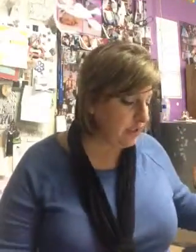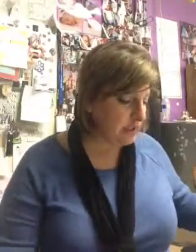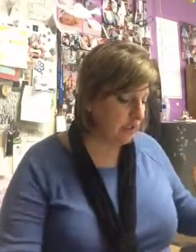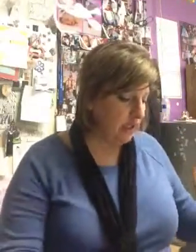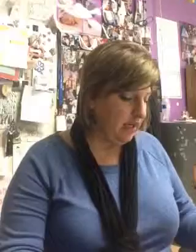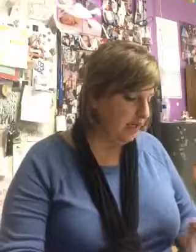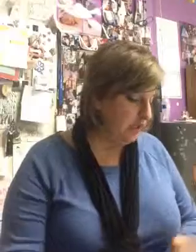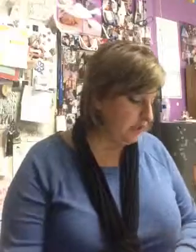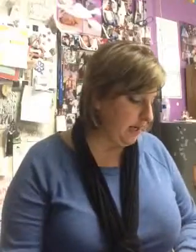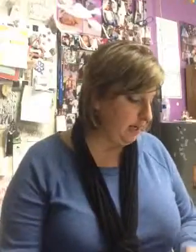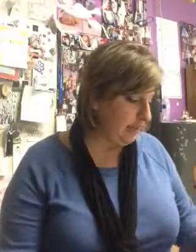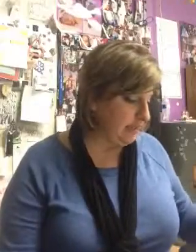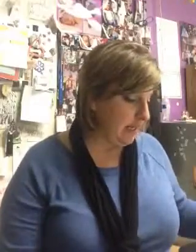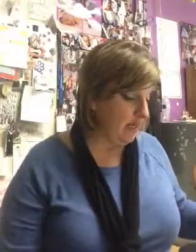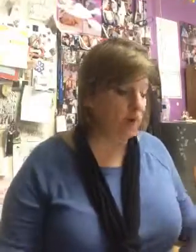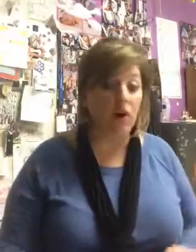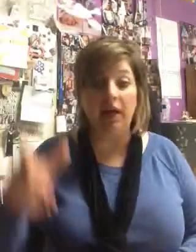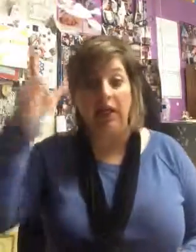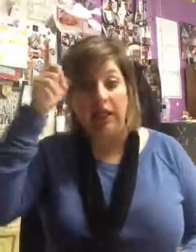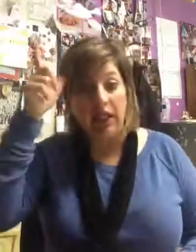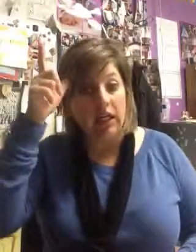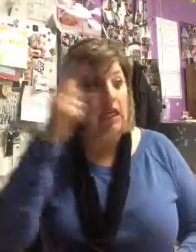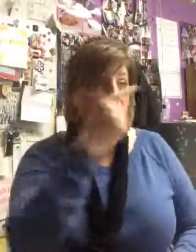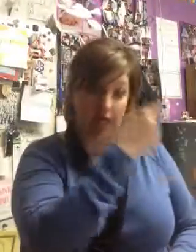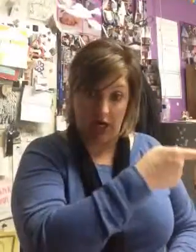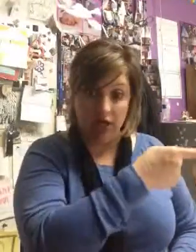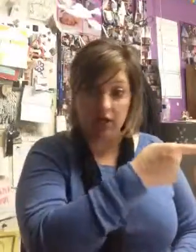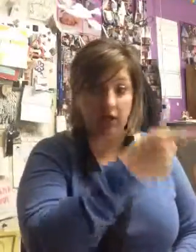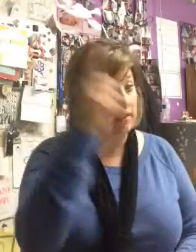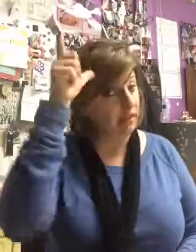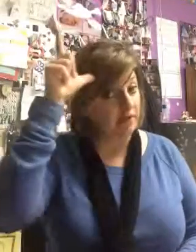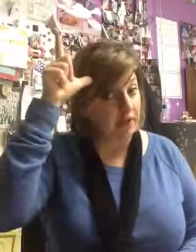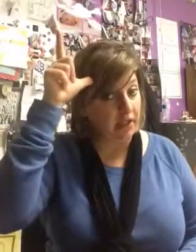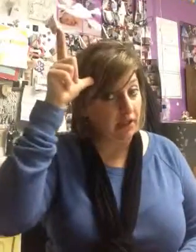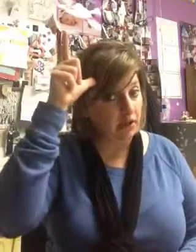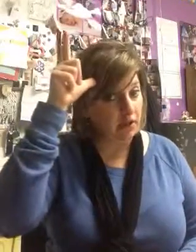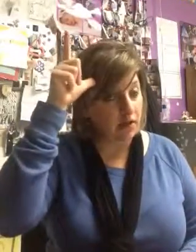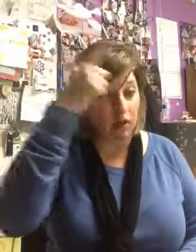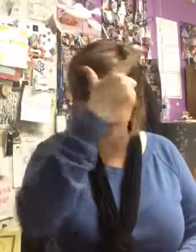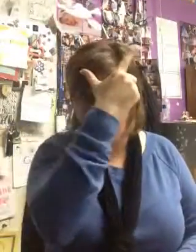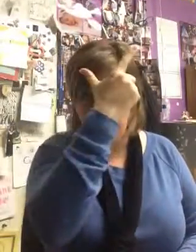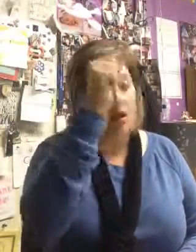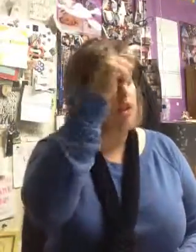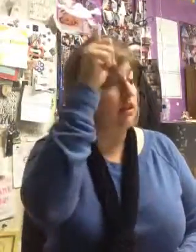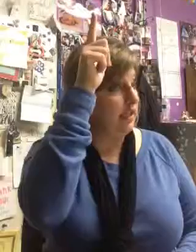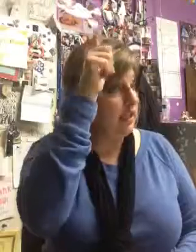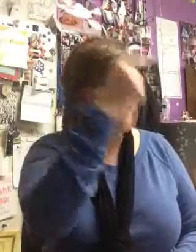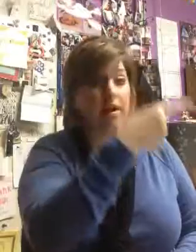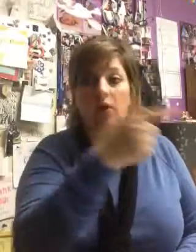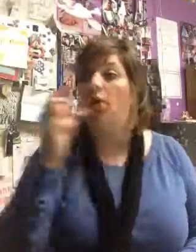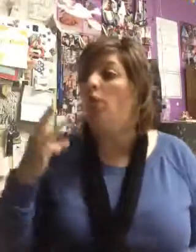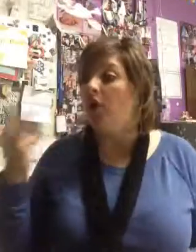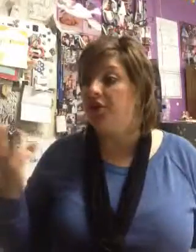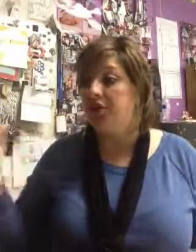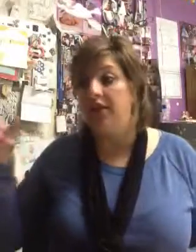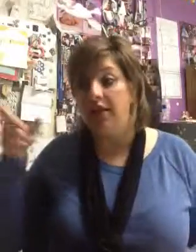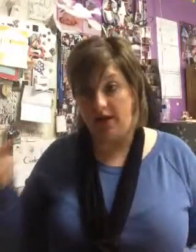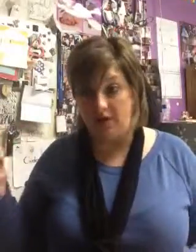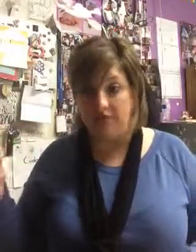first illustrate by saying, okay, Lincoln there, that's the sign for Lincoln, not loser, Lincoln there, Washington there,